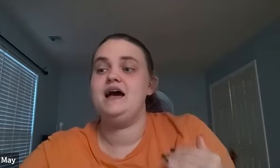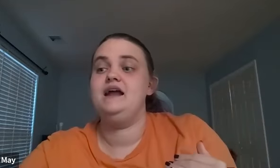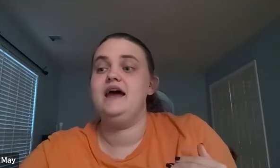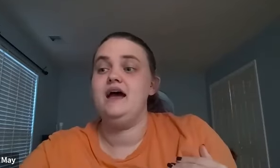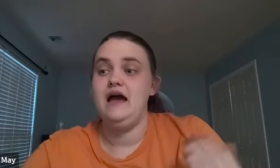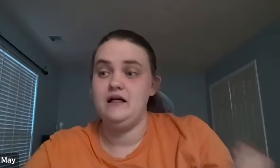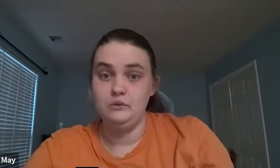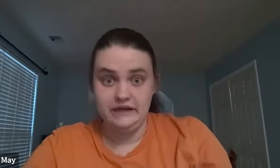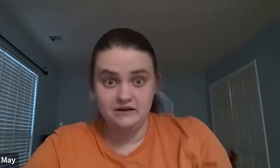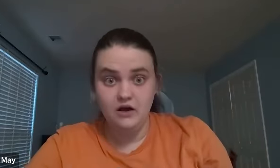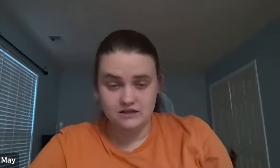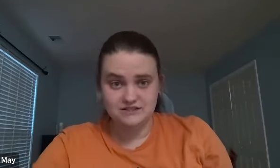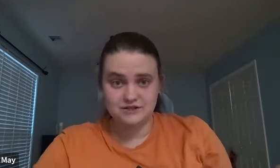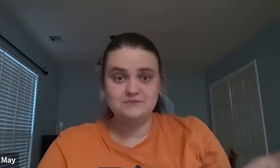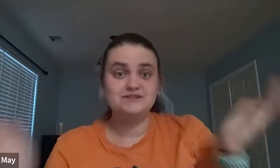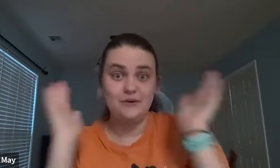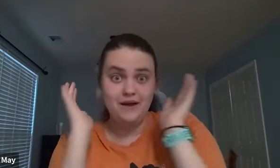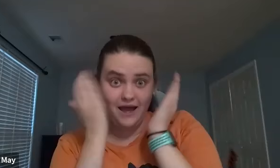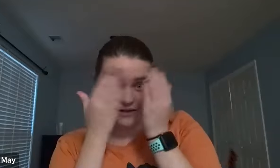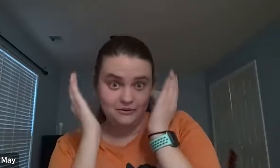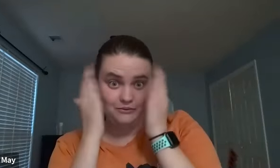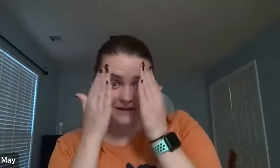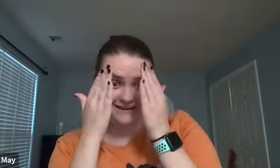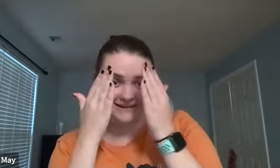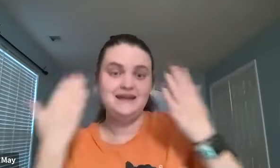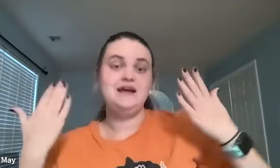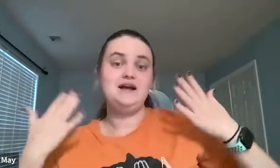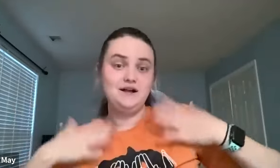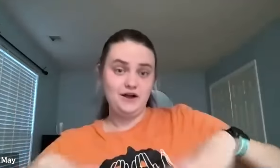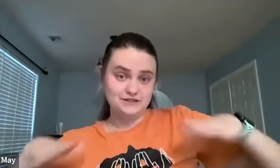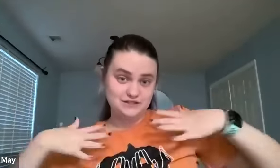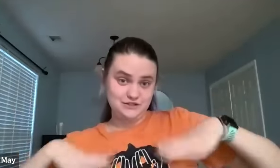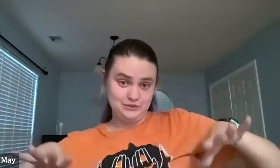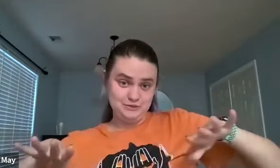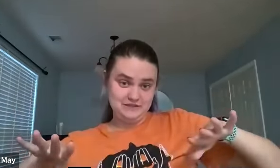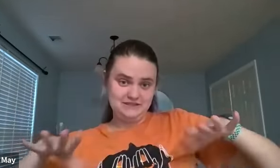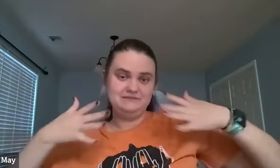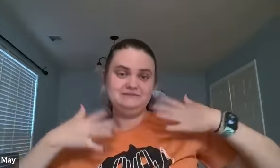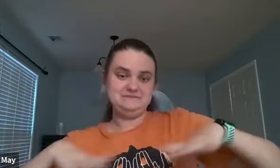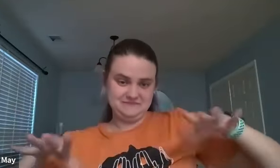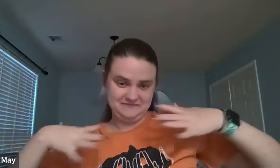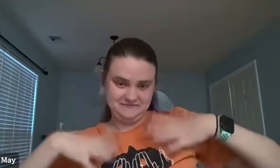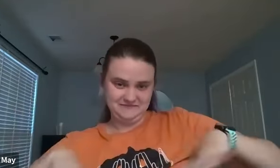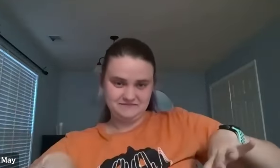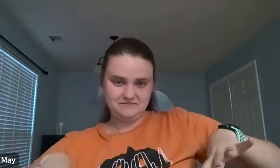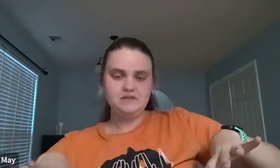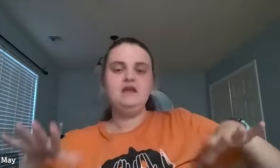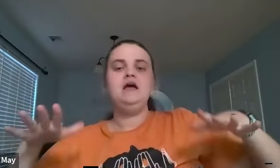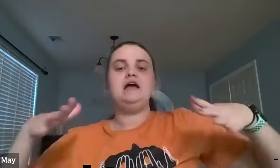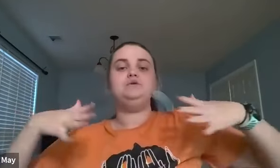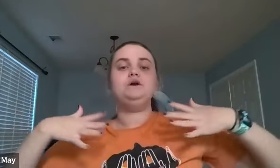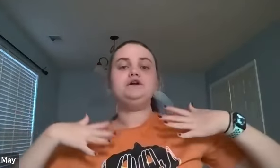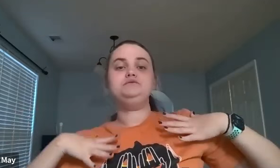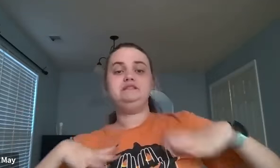had Halloween costumes. So Halloween costumes. And you want to go